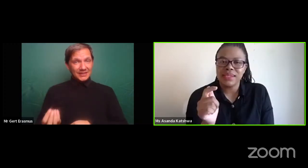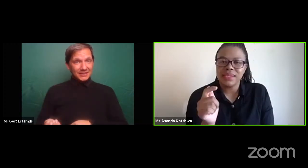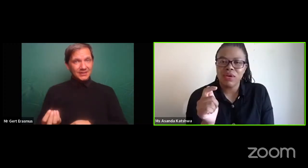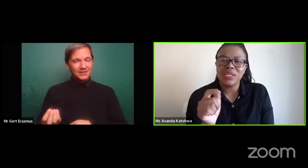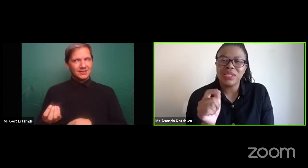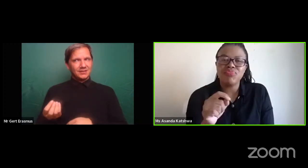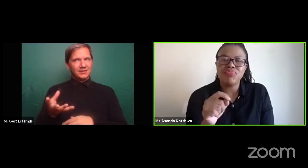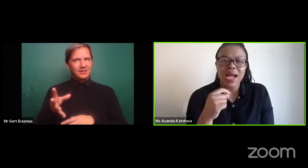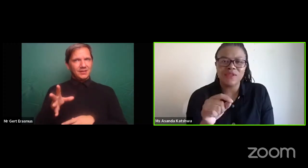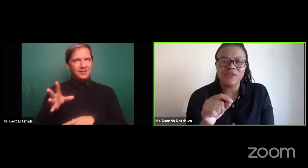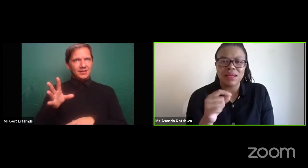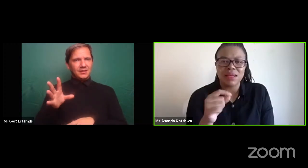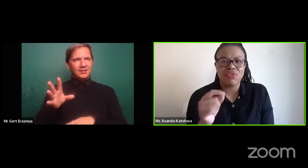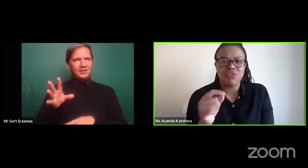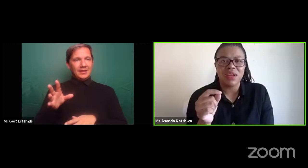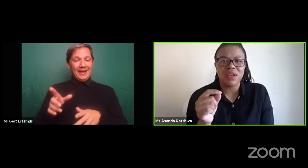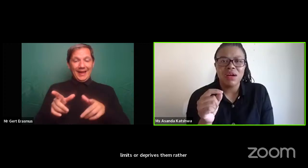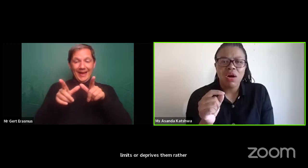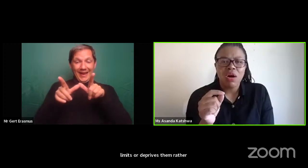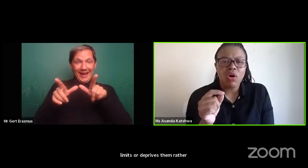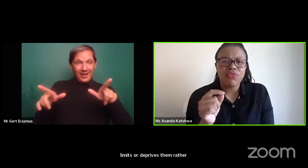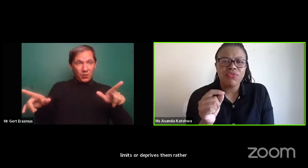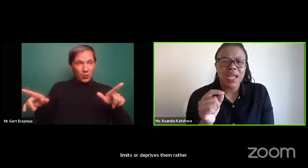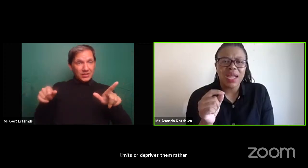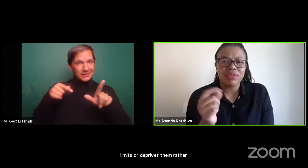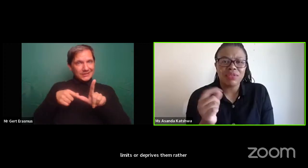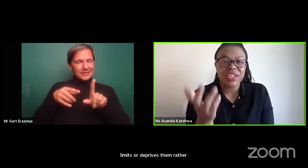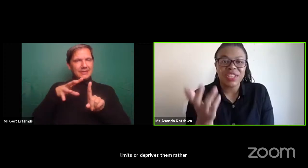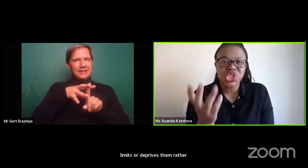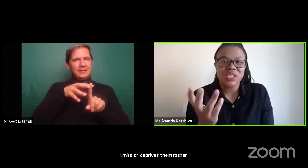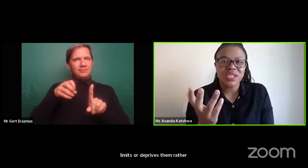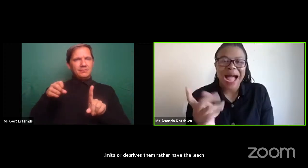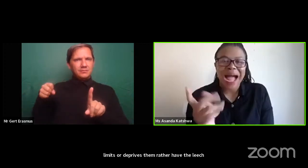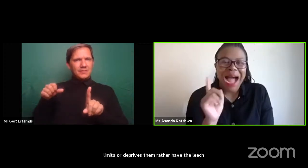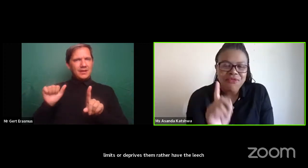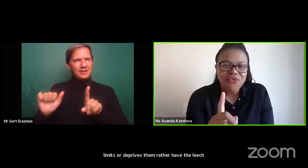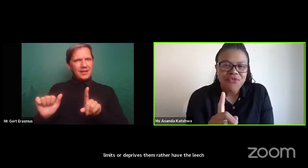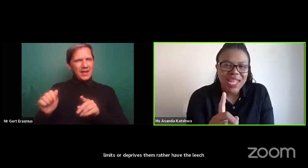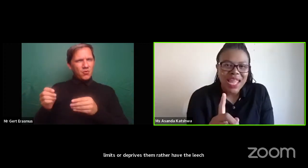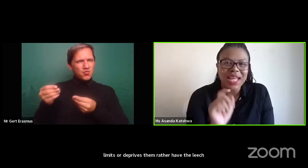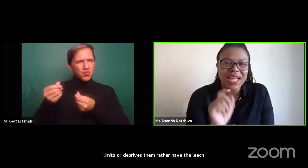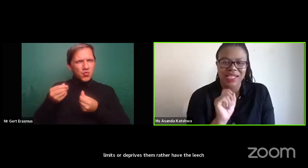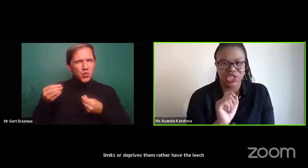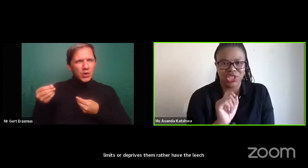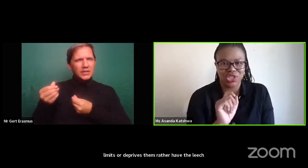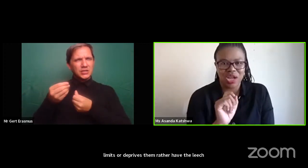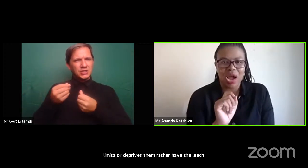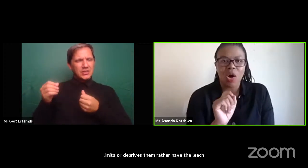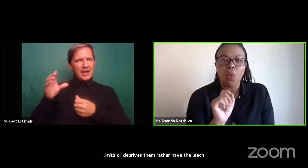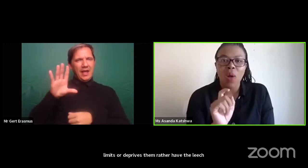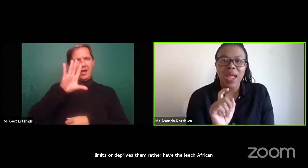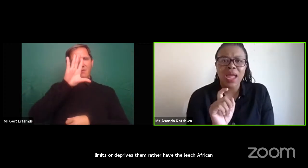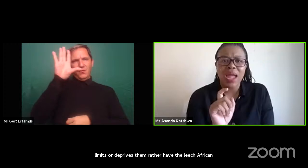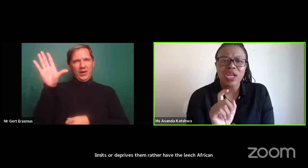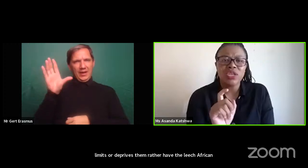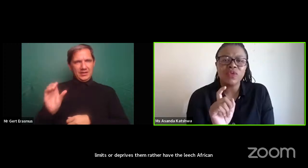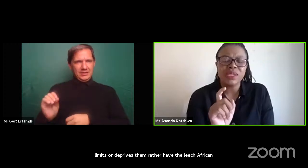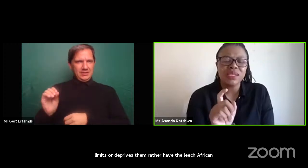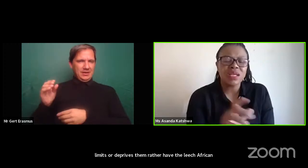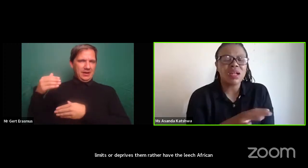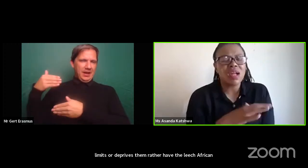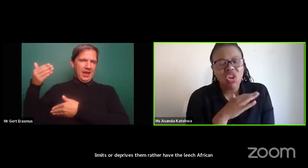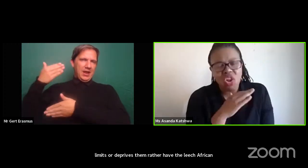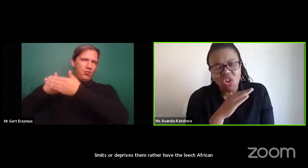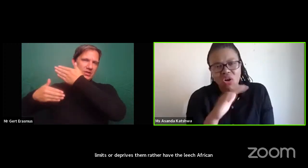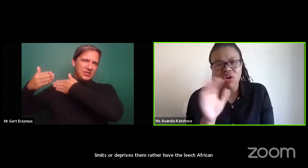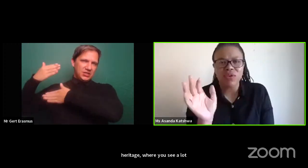limits or deprives them rather of their rich African heritage, where you